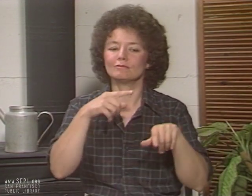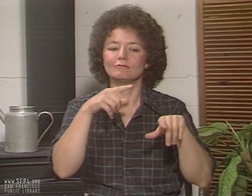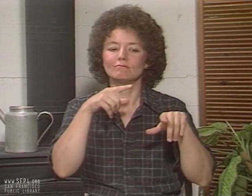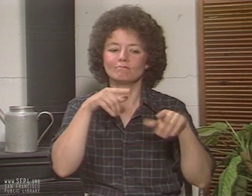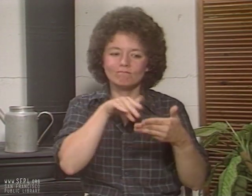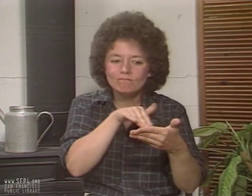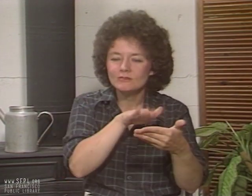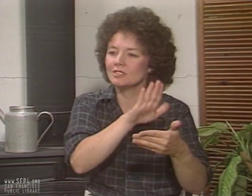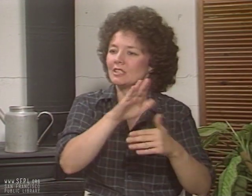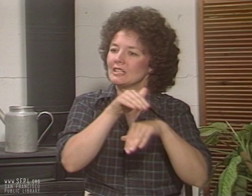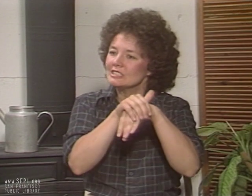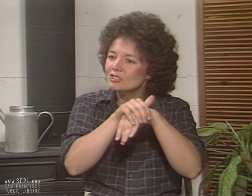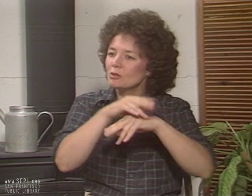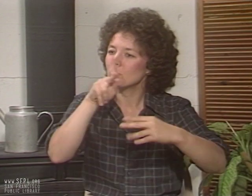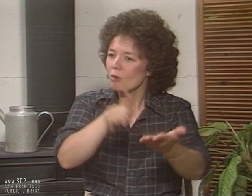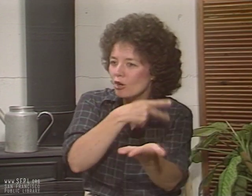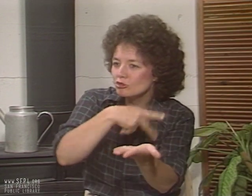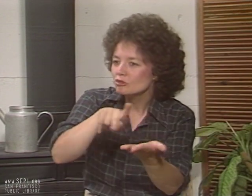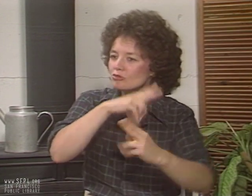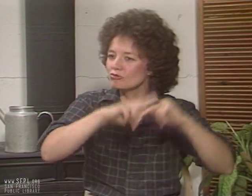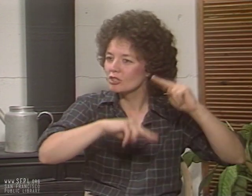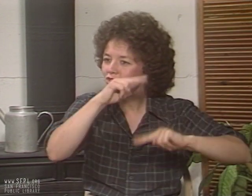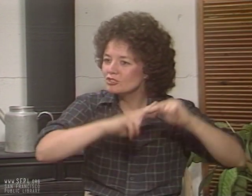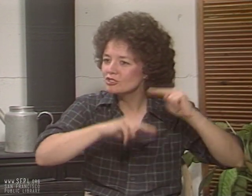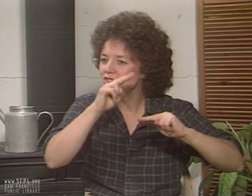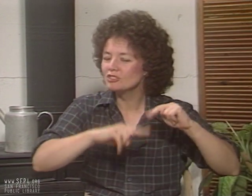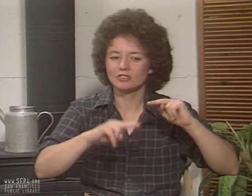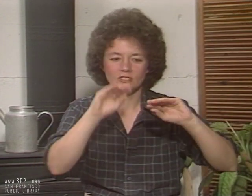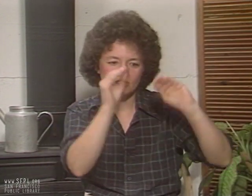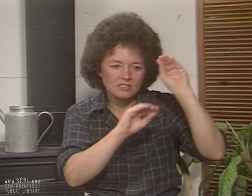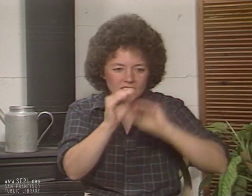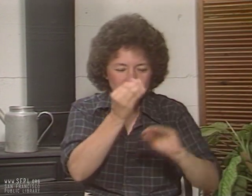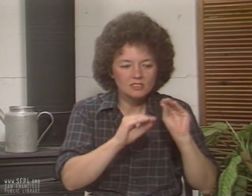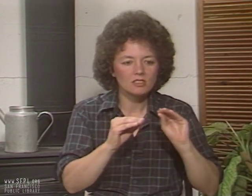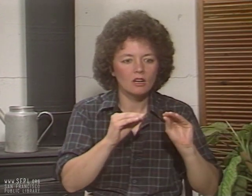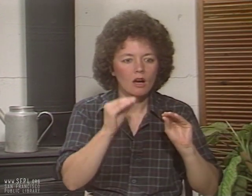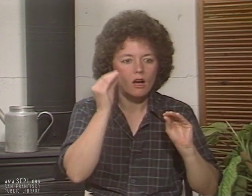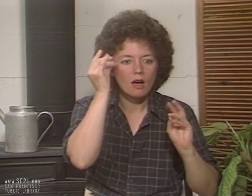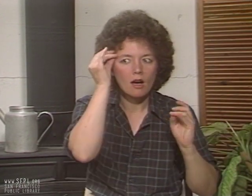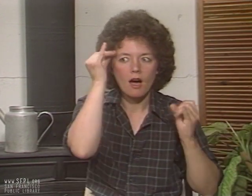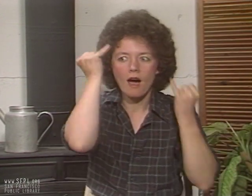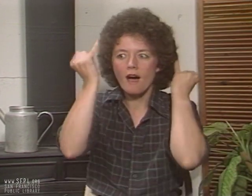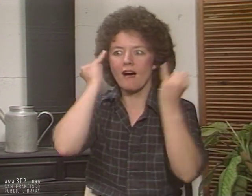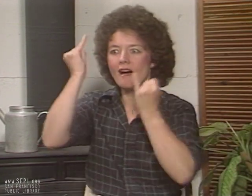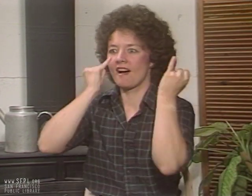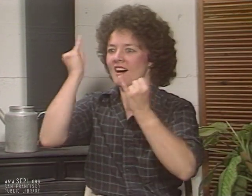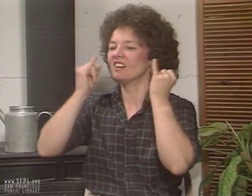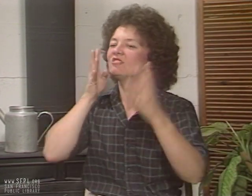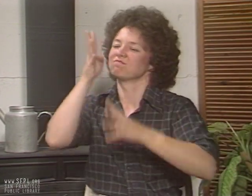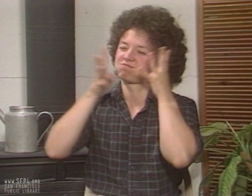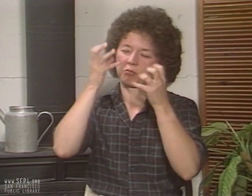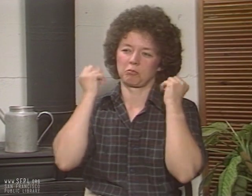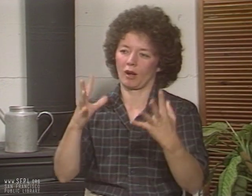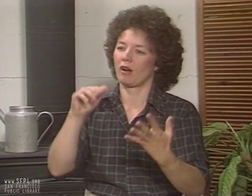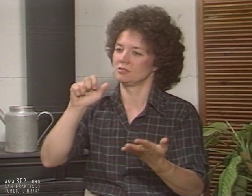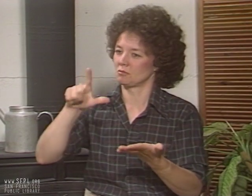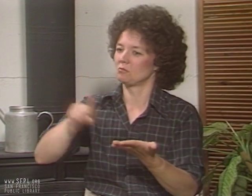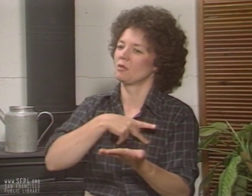understanding of principles which I had only known intuitively. This knowledge, along with my study of the structure of English written poetry, helped me greatly